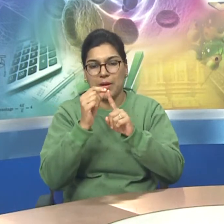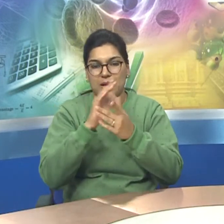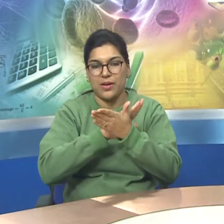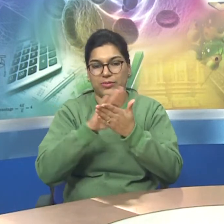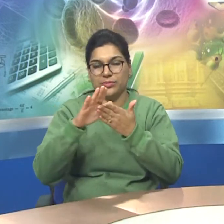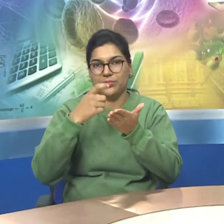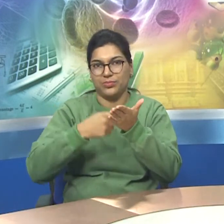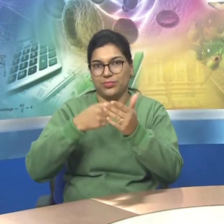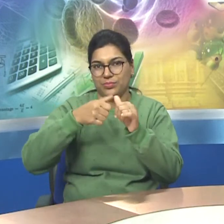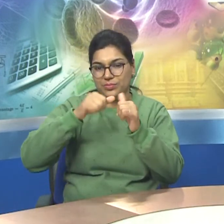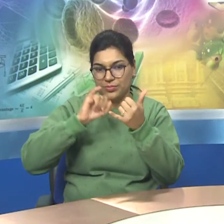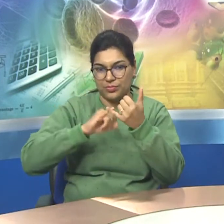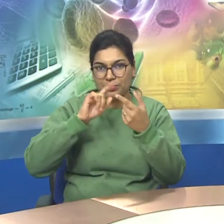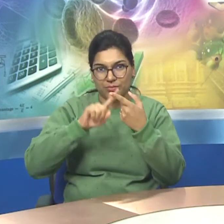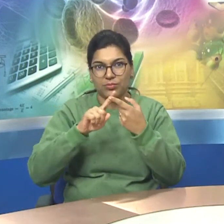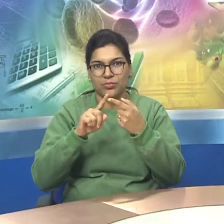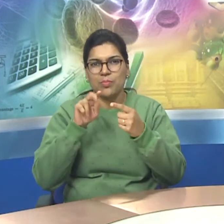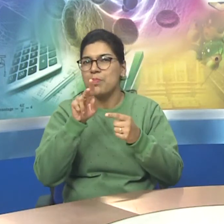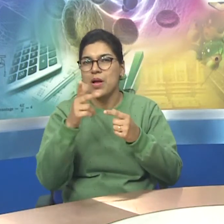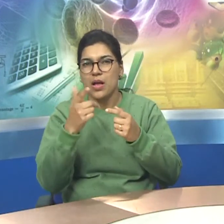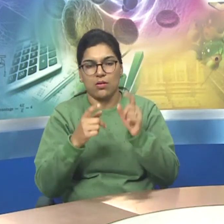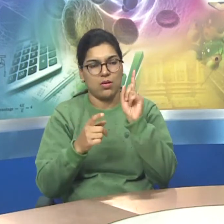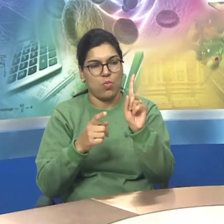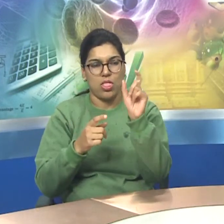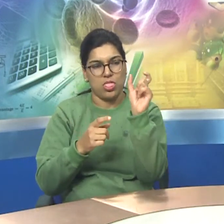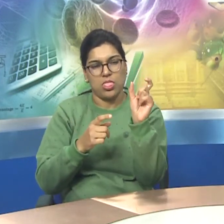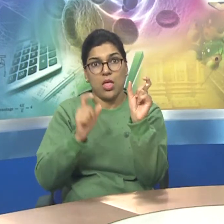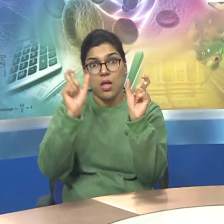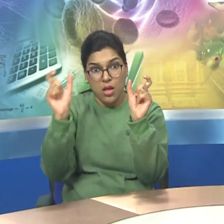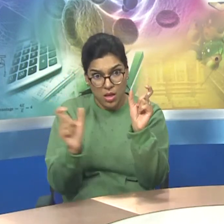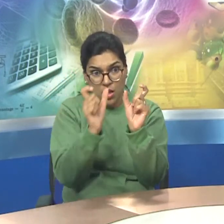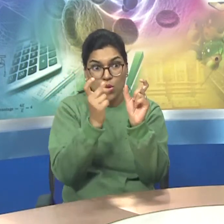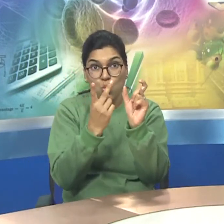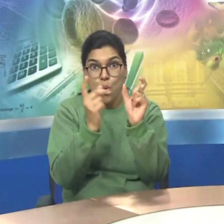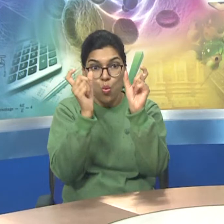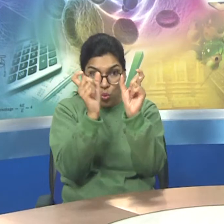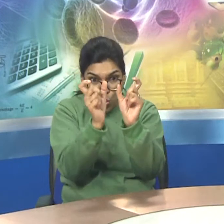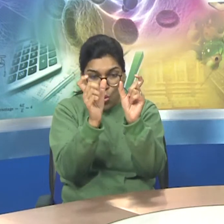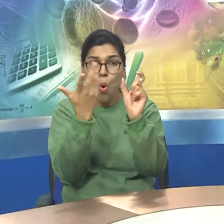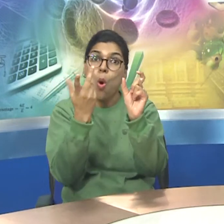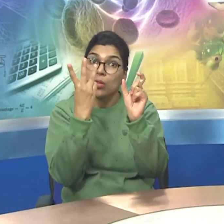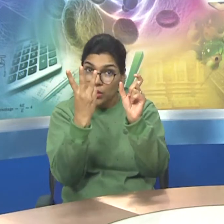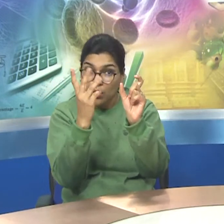Now you can see the word in blue color, which is phrase. It means